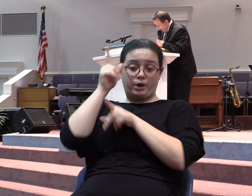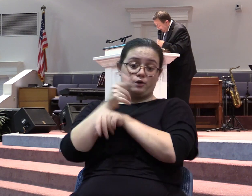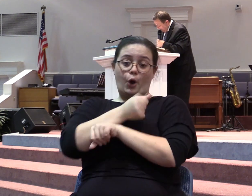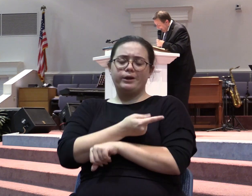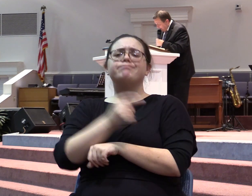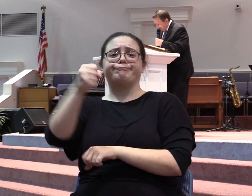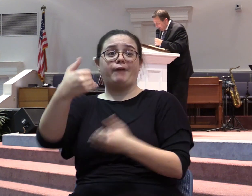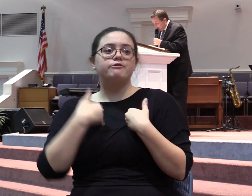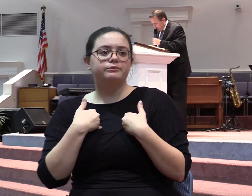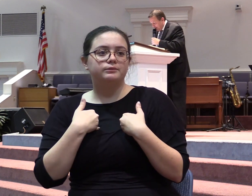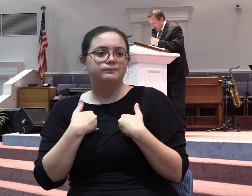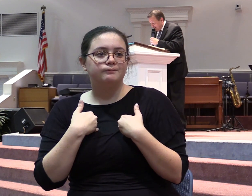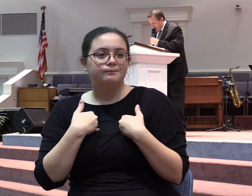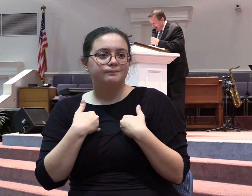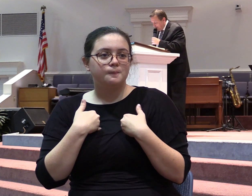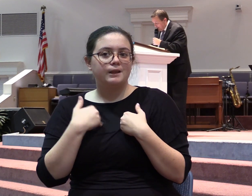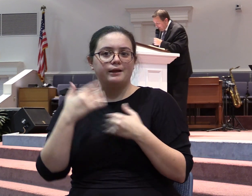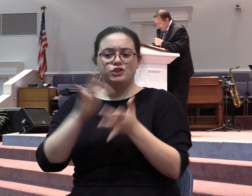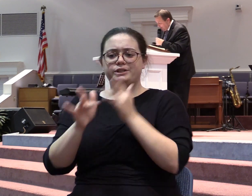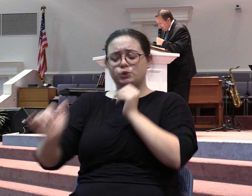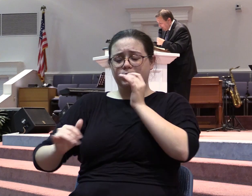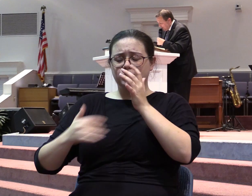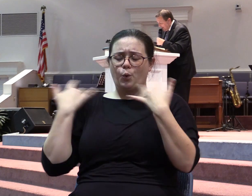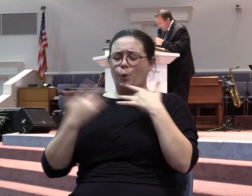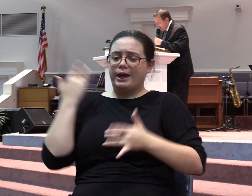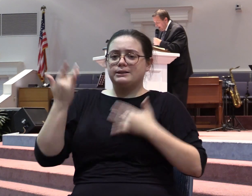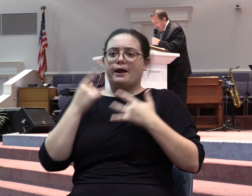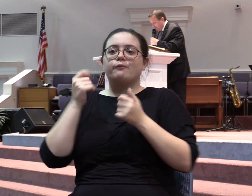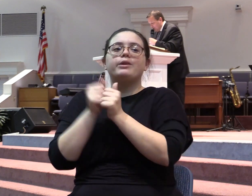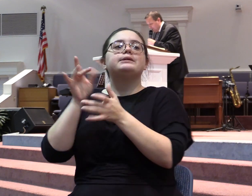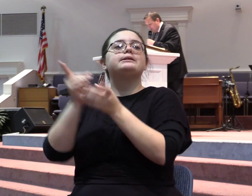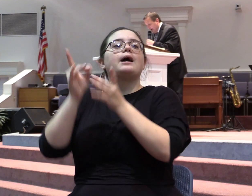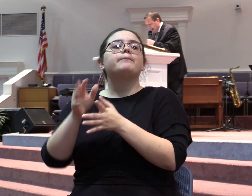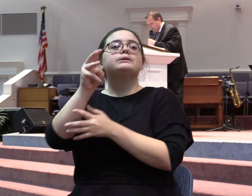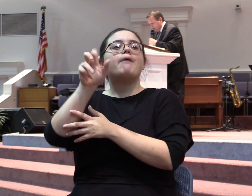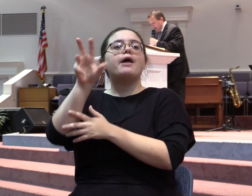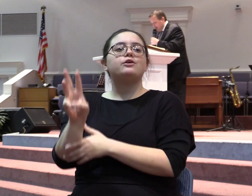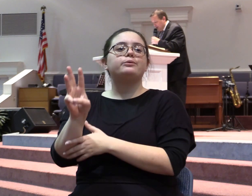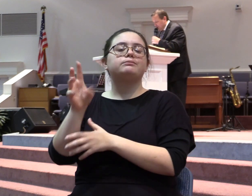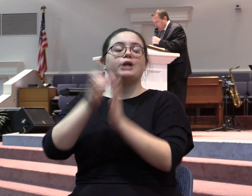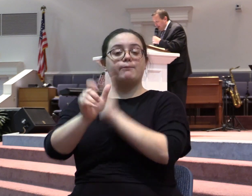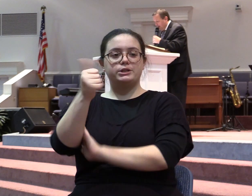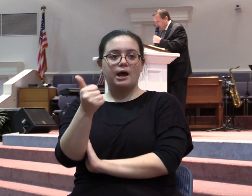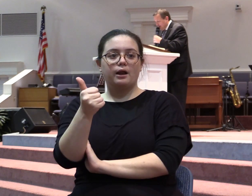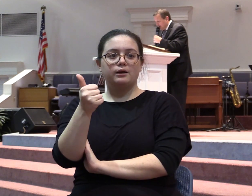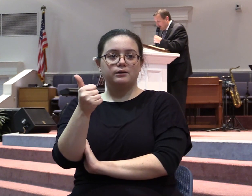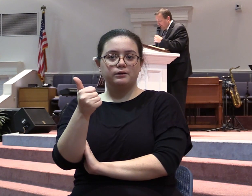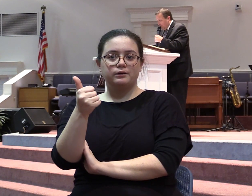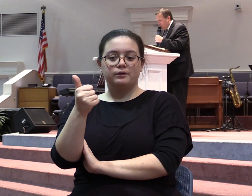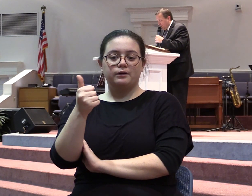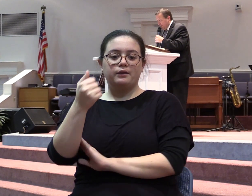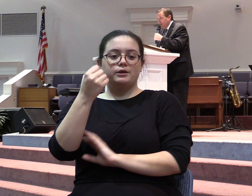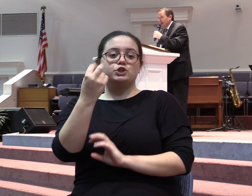Listen to how emphatic Jesus was to his disciples in Matthew chapter 10 and verse number 5. These 12 Jesus